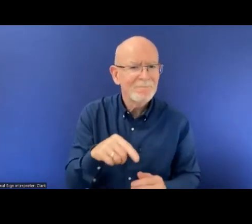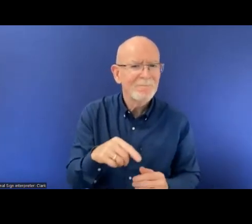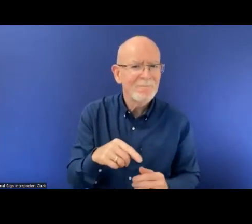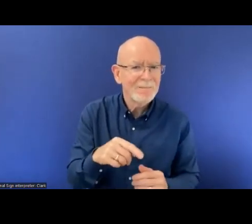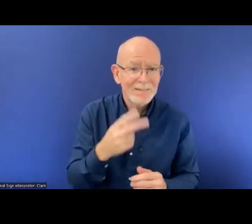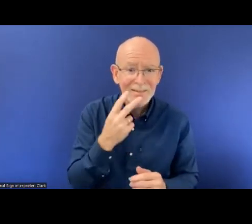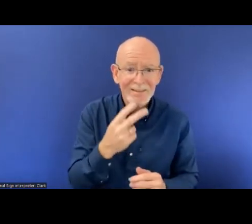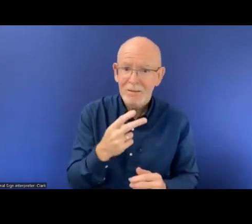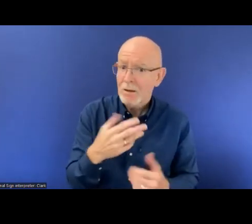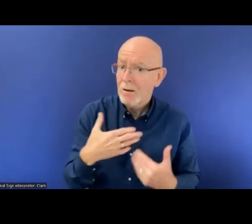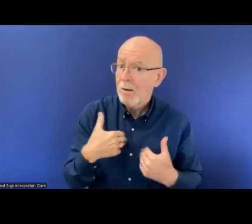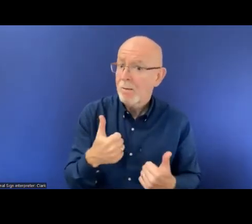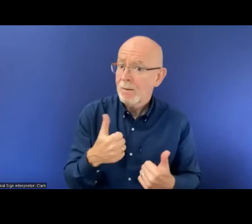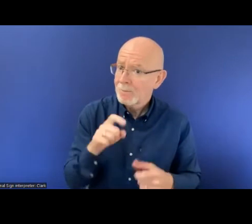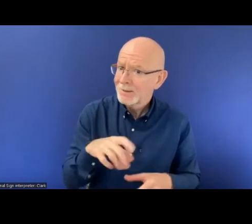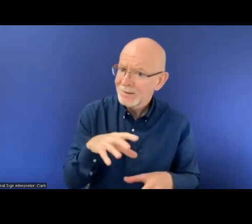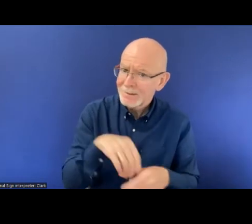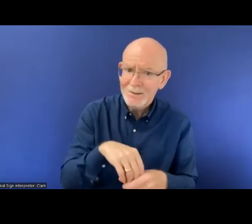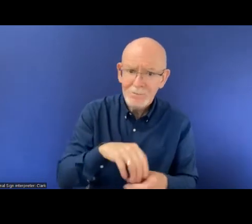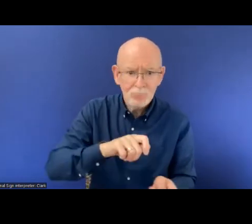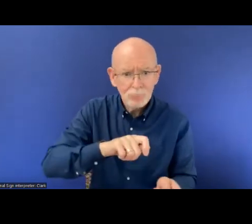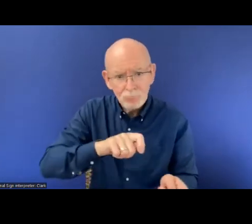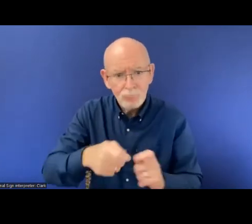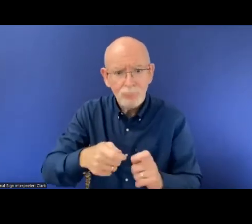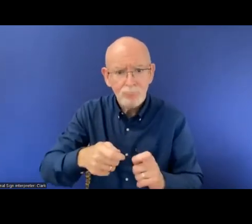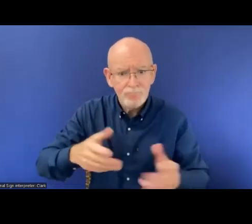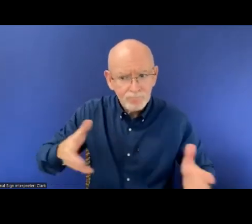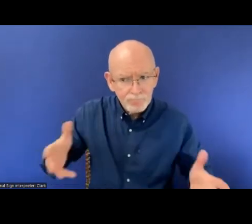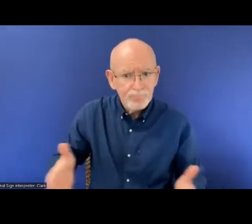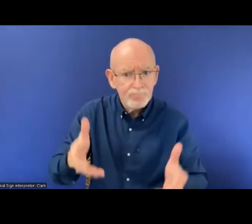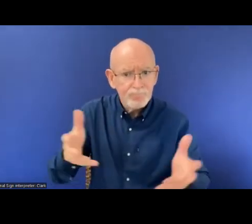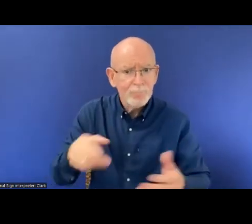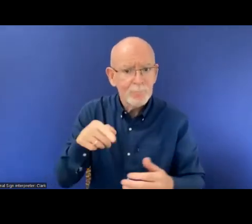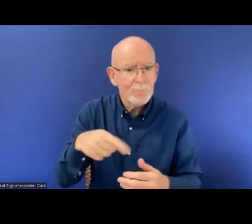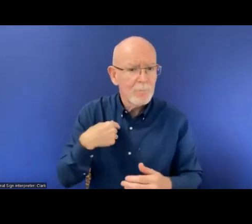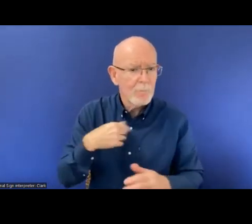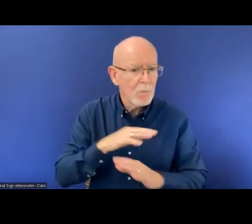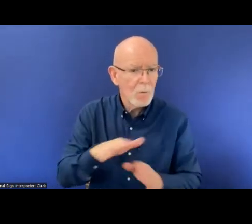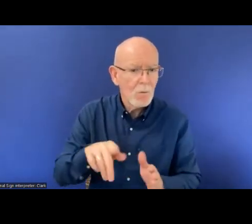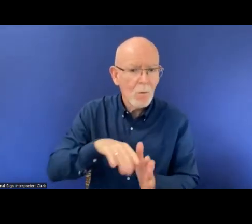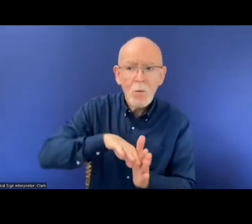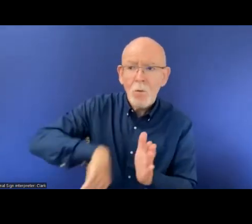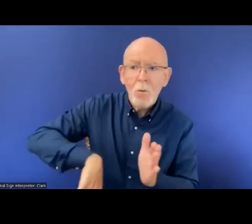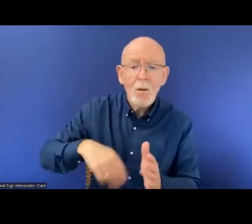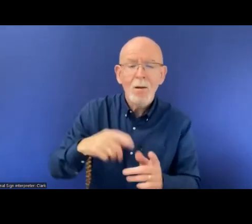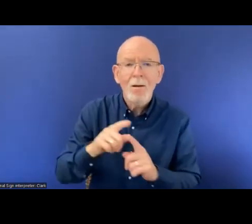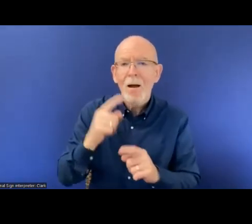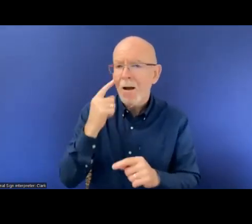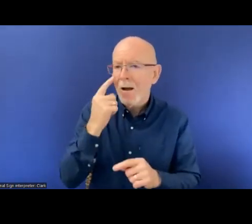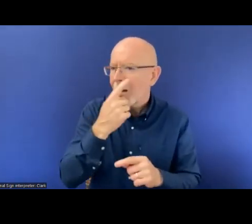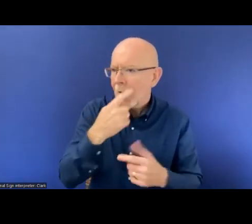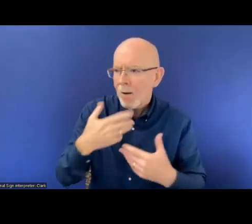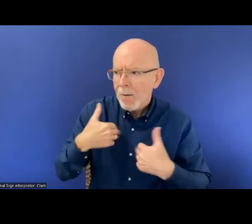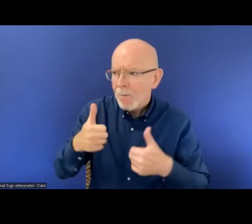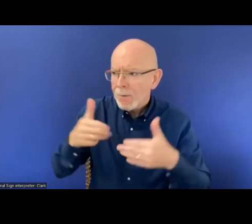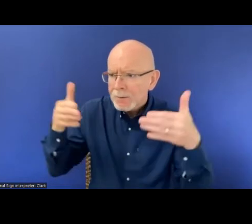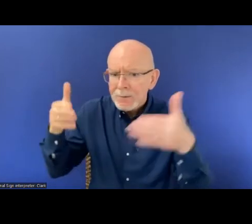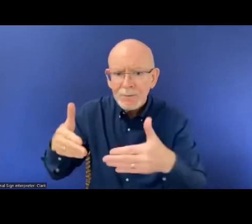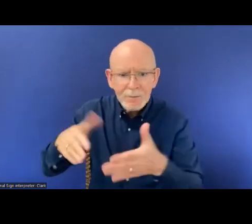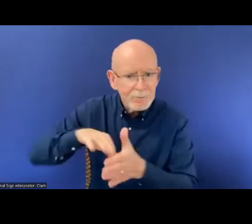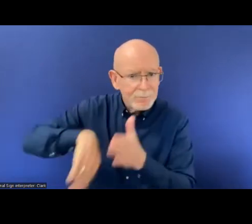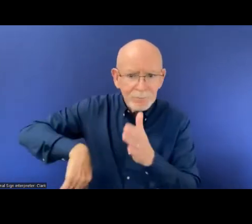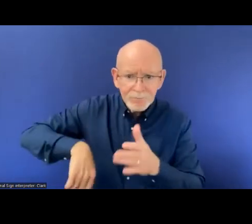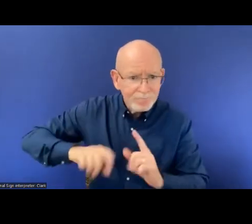with the individual, but it quickly becomes a cross-cutting human development issue. Of course, as we'll hear from guests at the